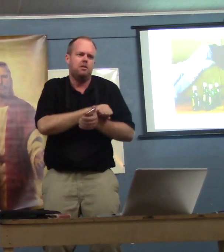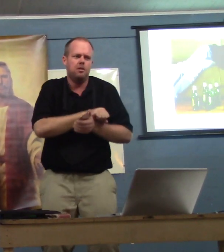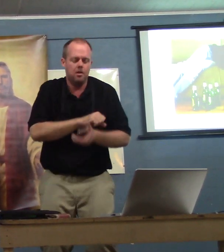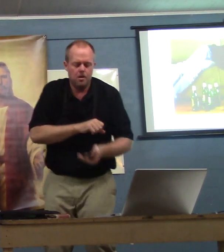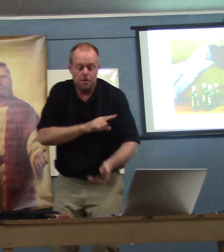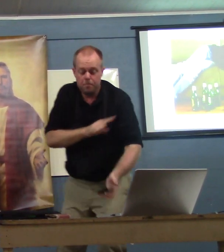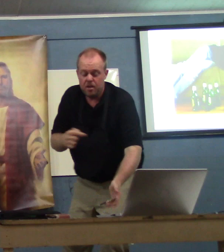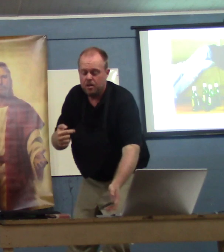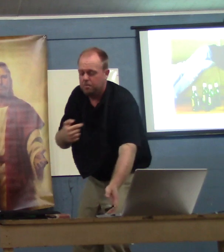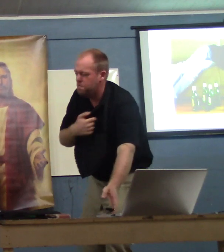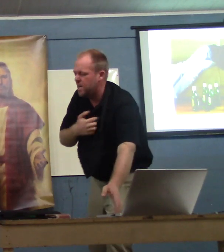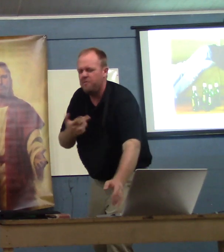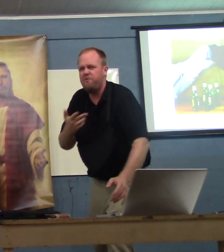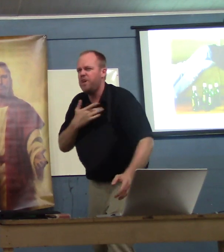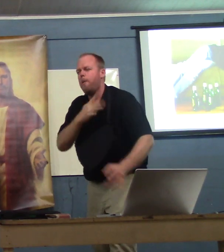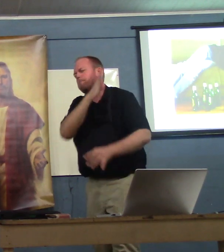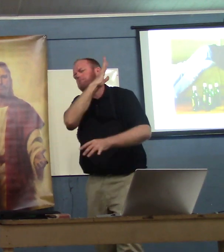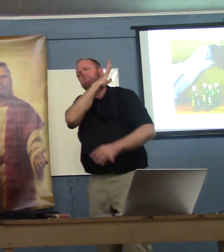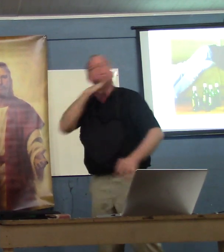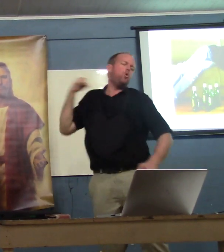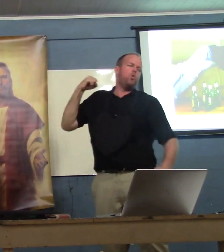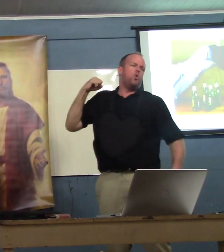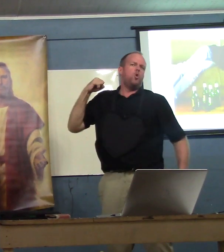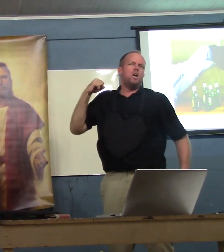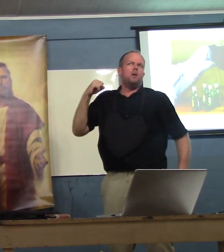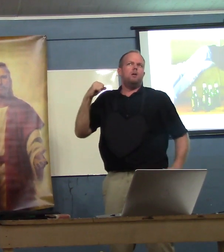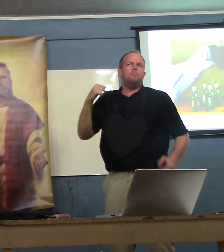is my habit. I'm bound to that.